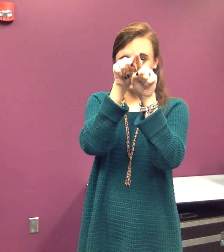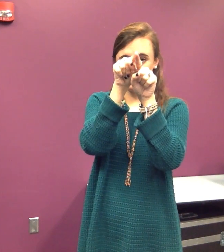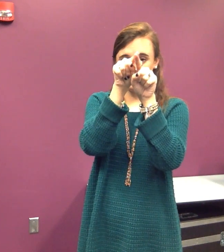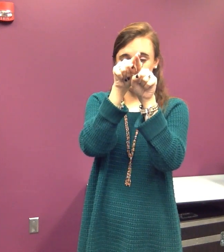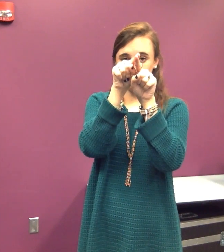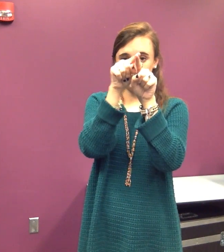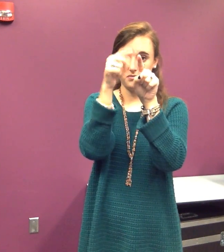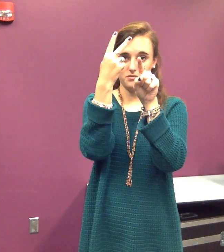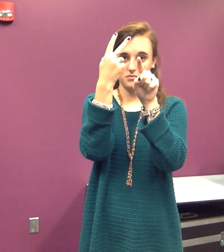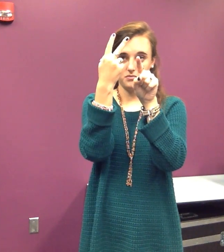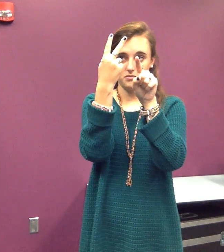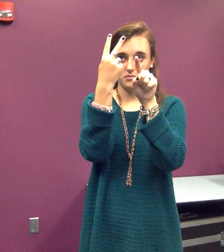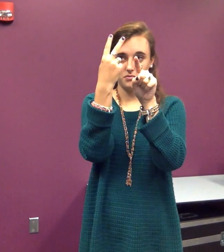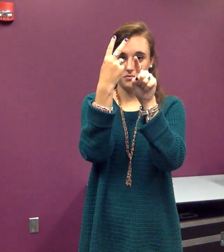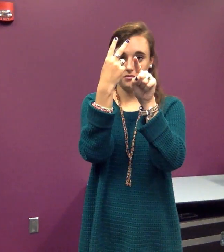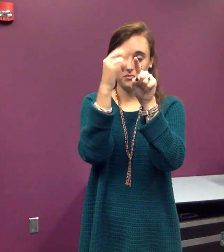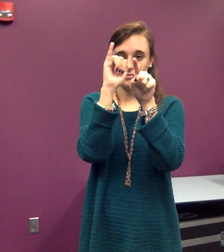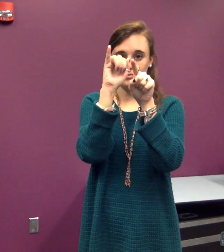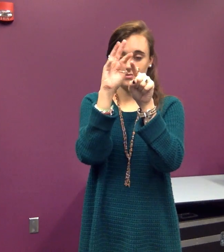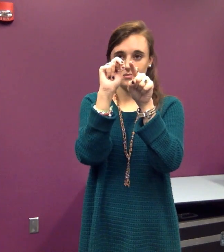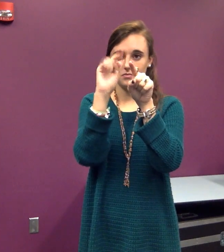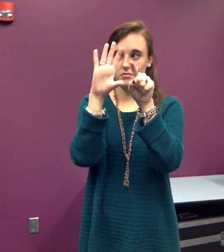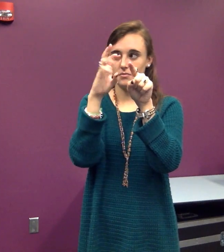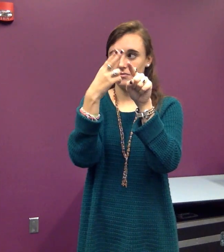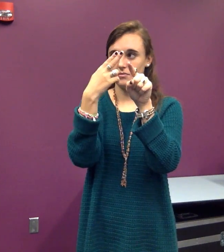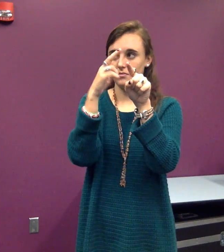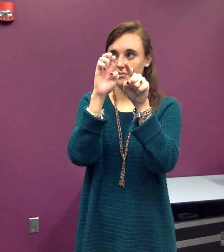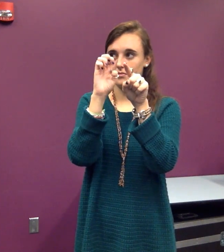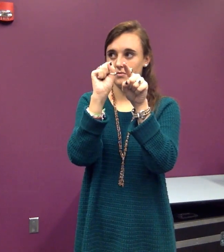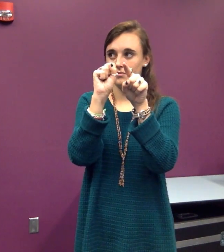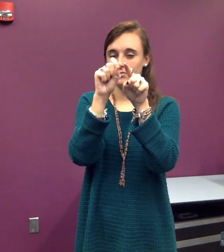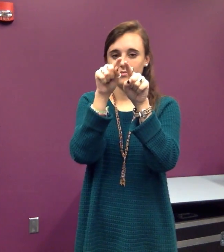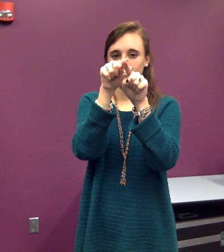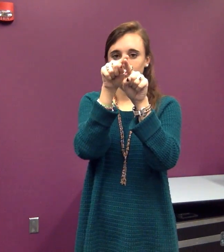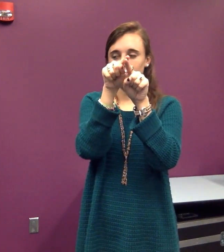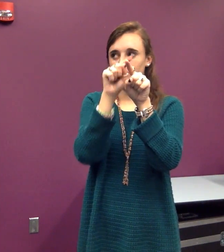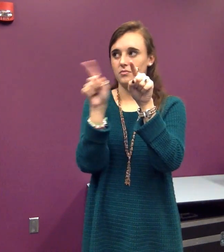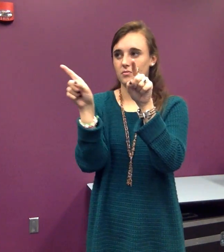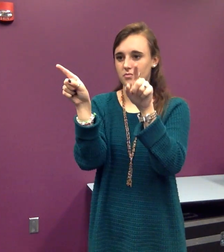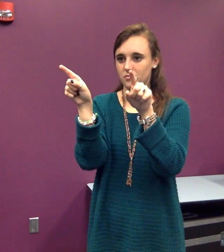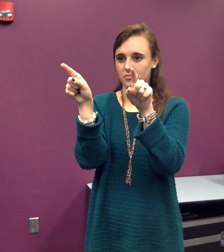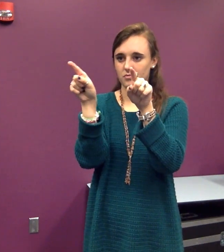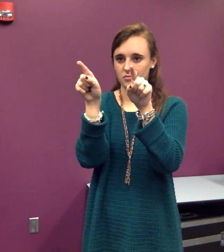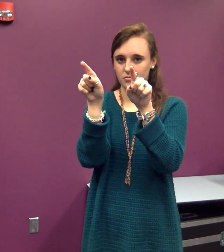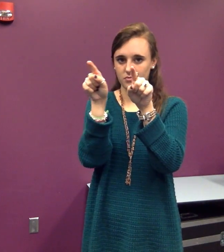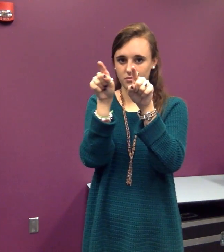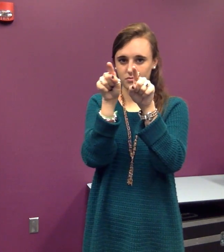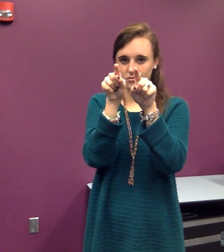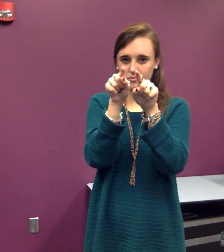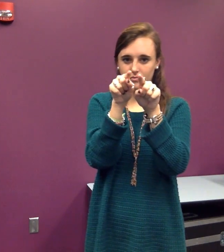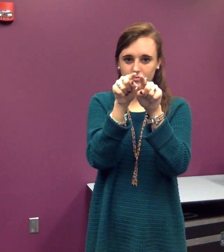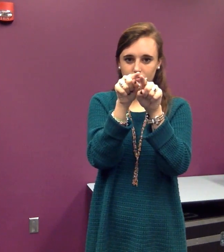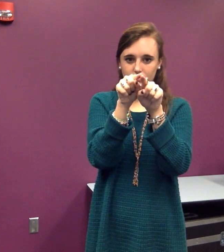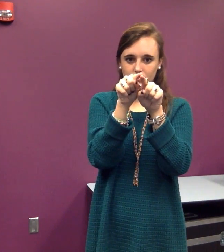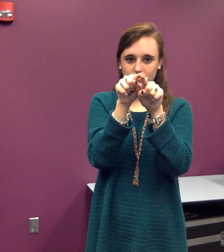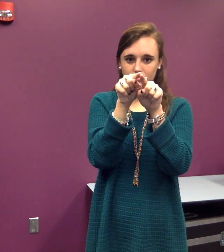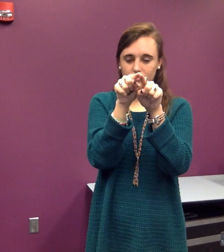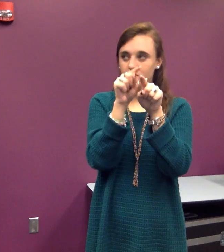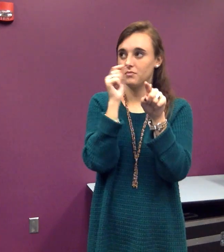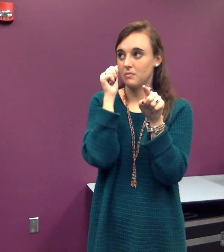Measure down 2 inches and put a line, a little dot. No lines yet,